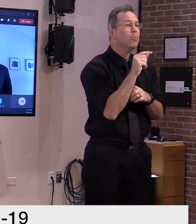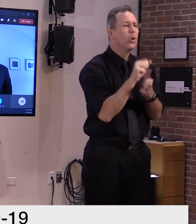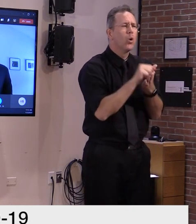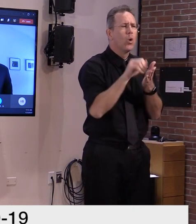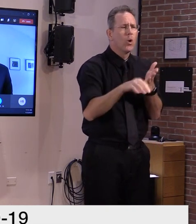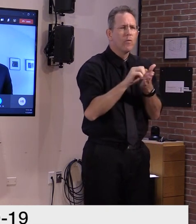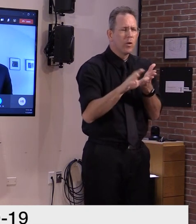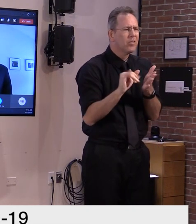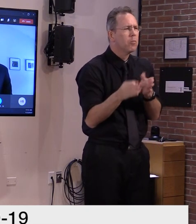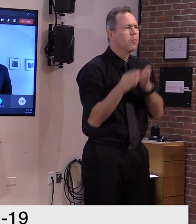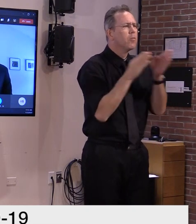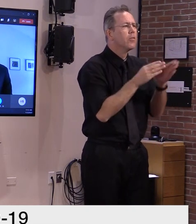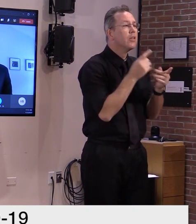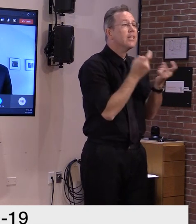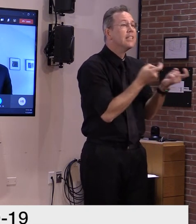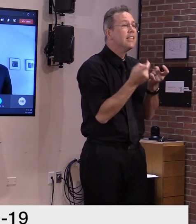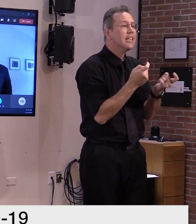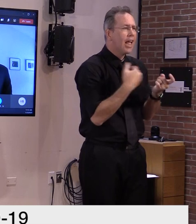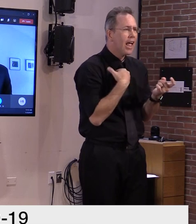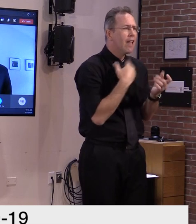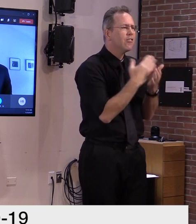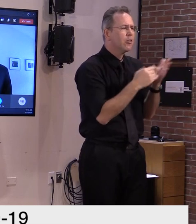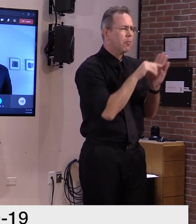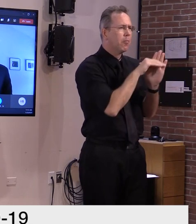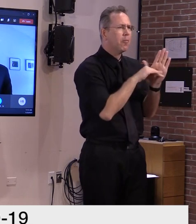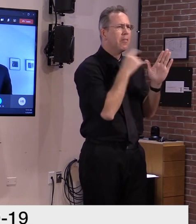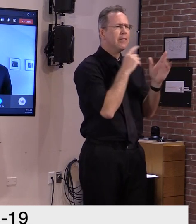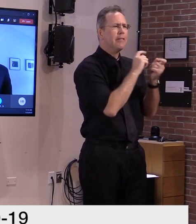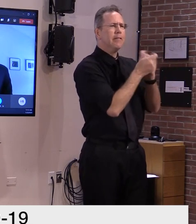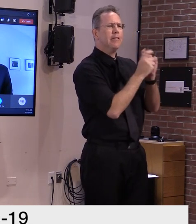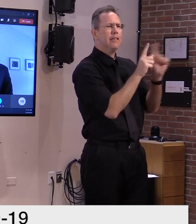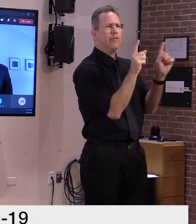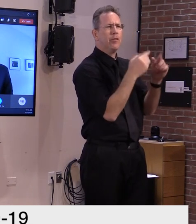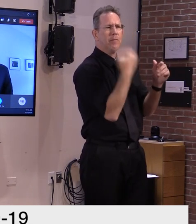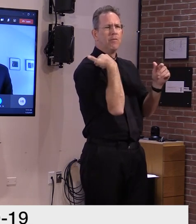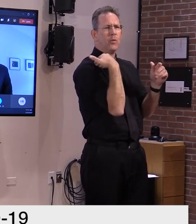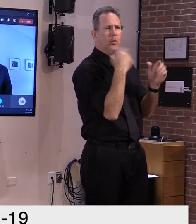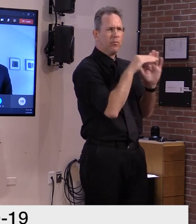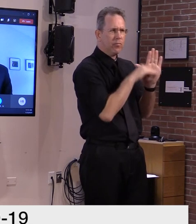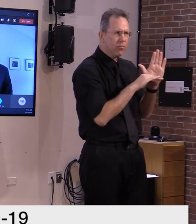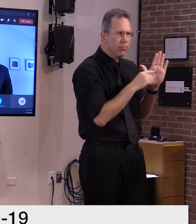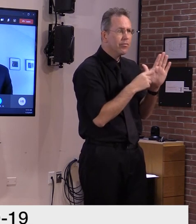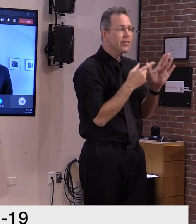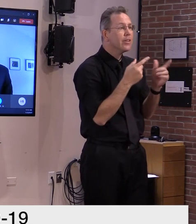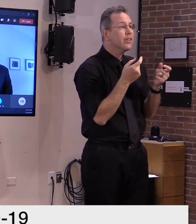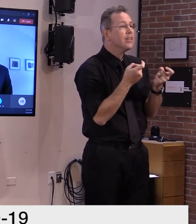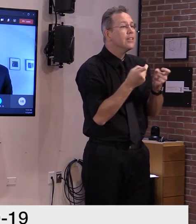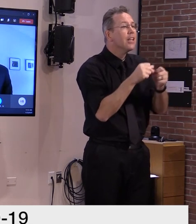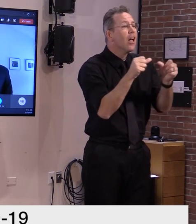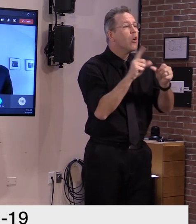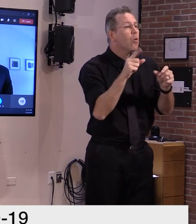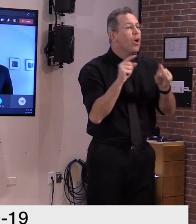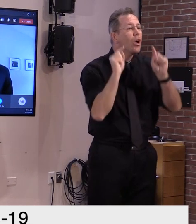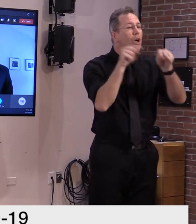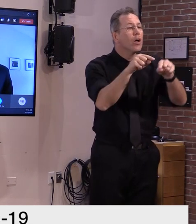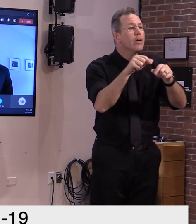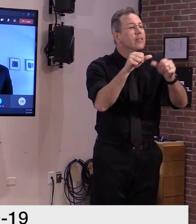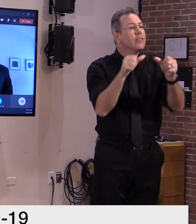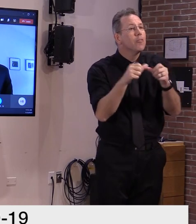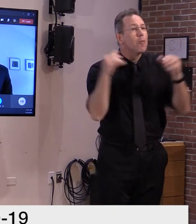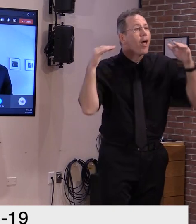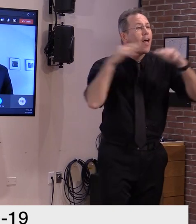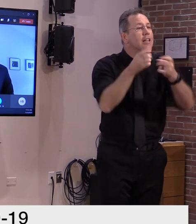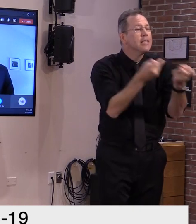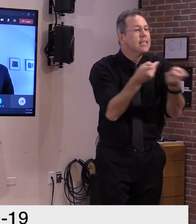things differently. It requires the areas to considerably alter how they're going to do business this winter.